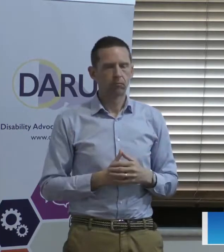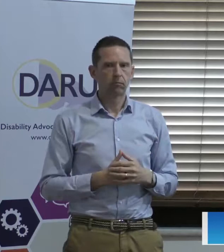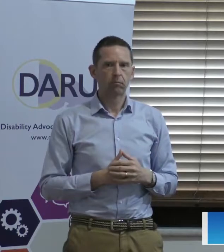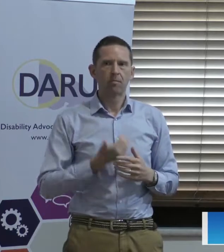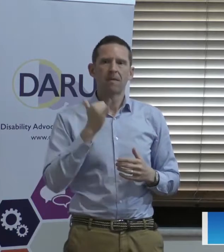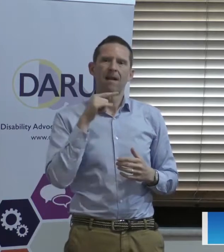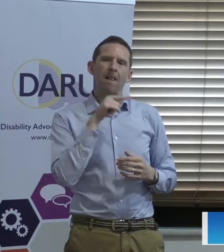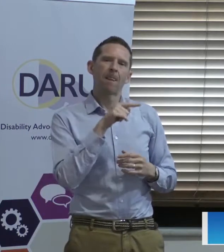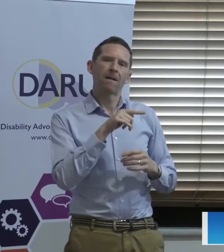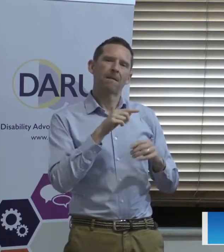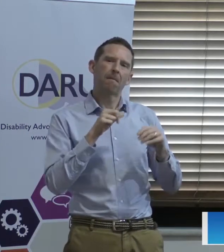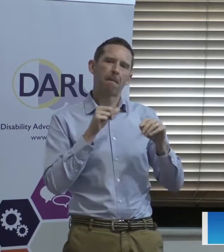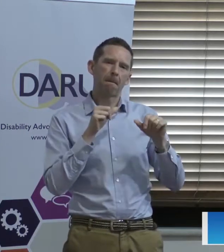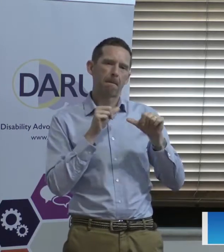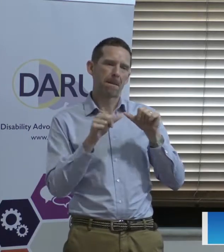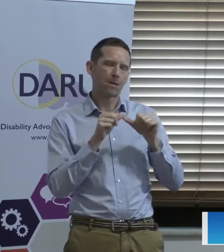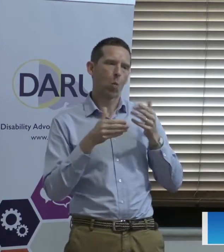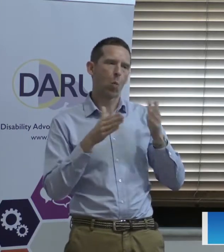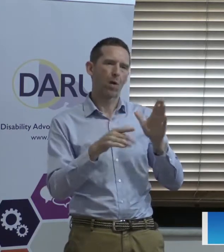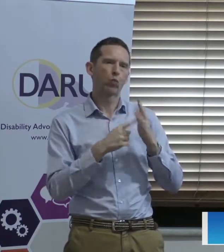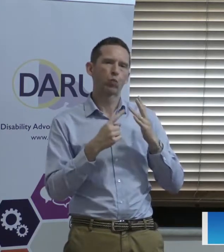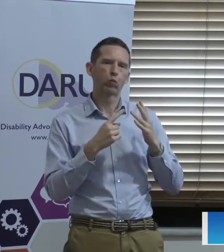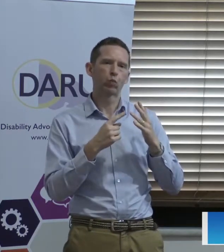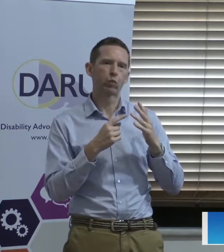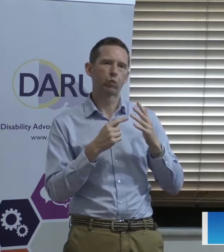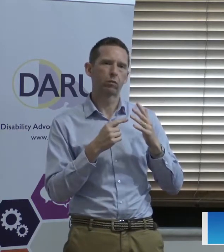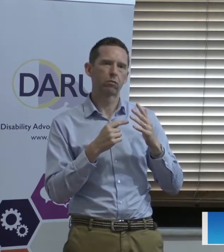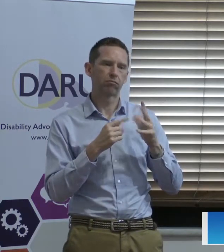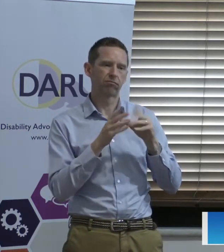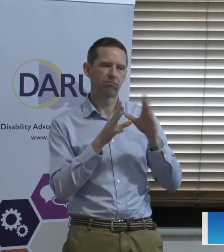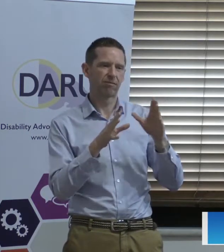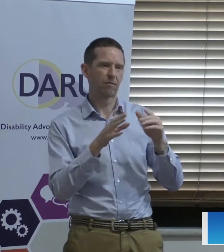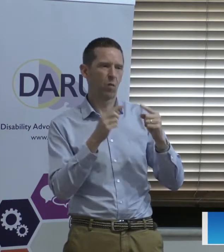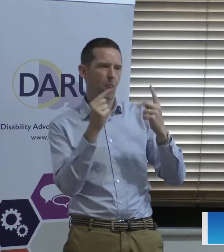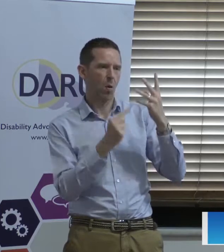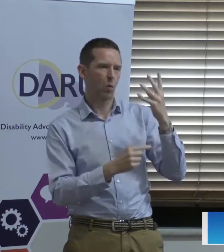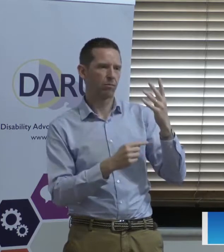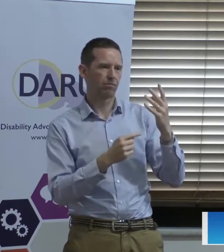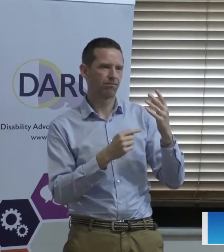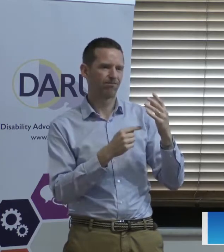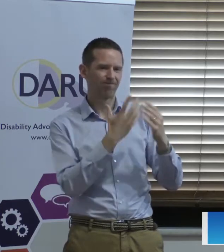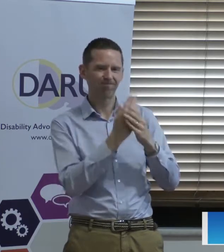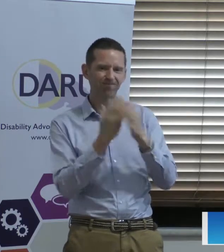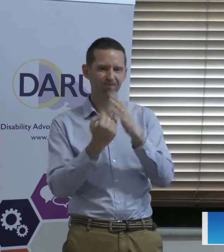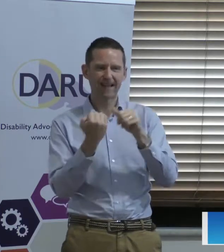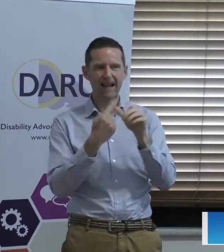a better, quicker way to address those gaps. And